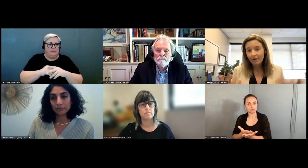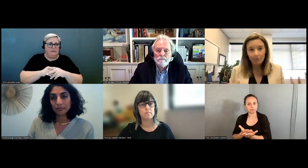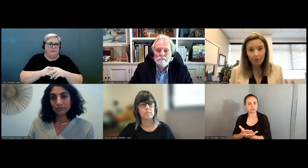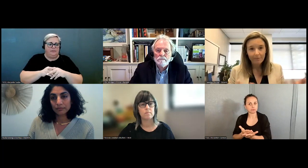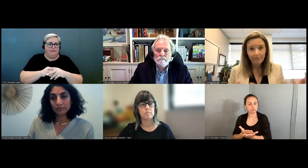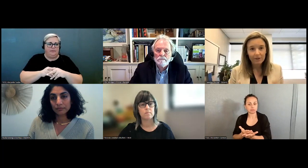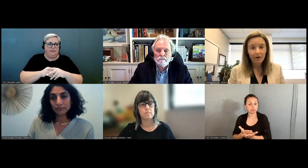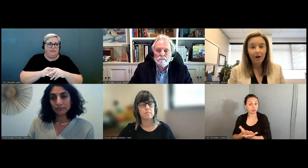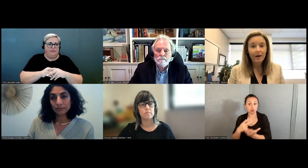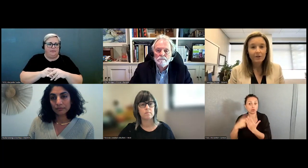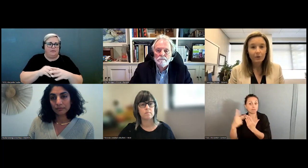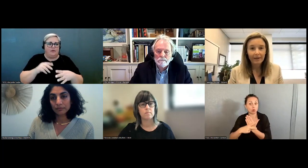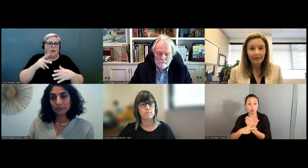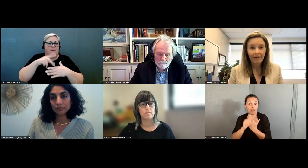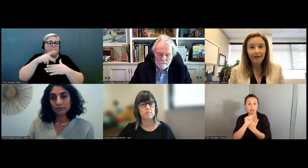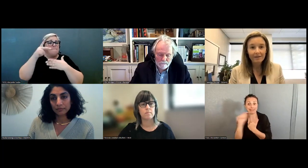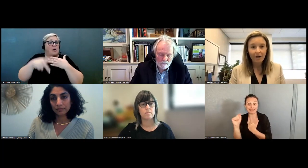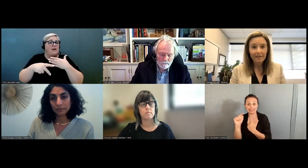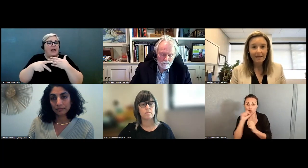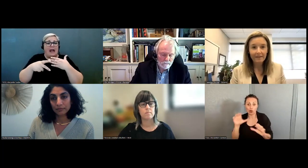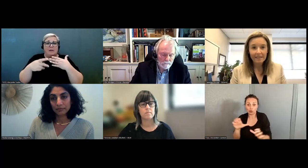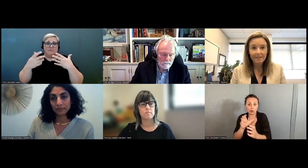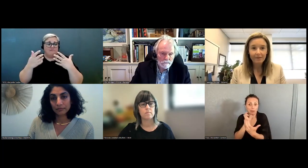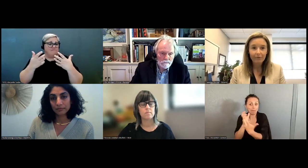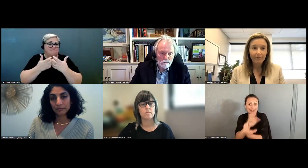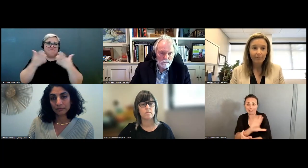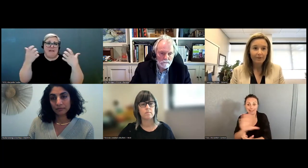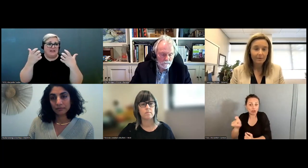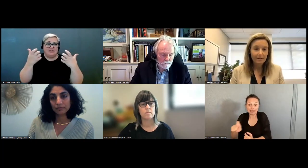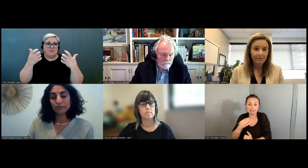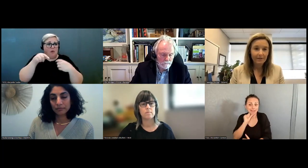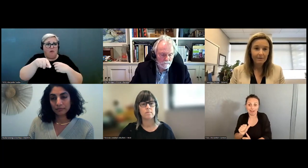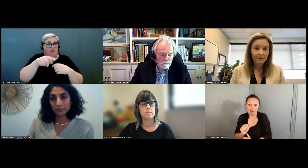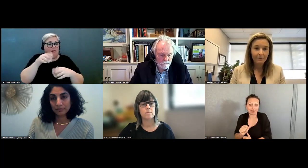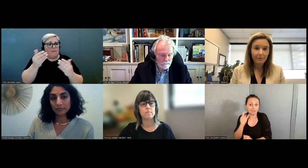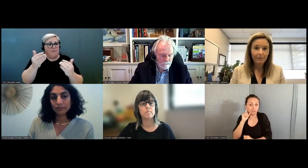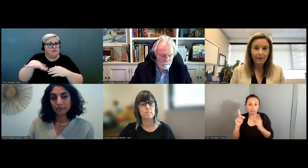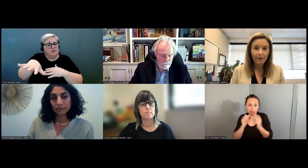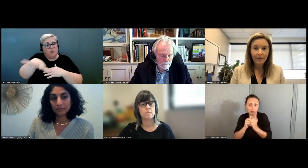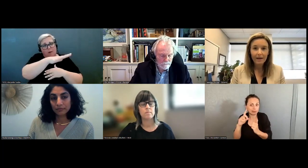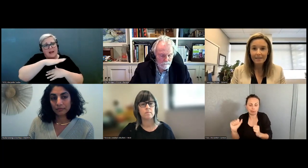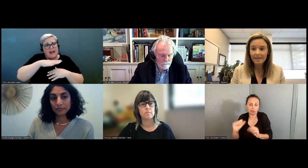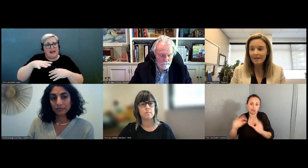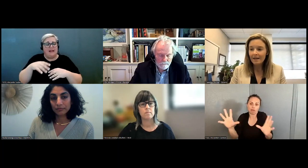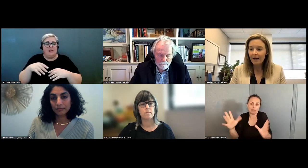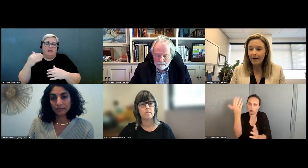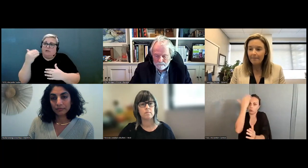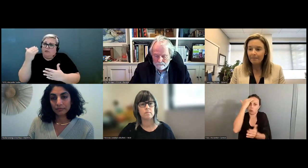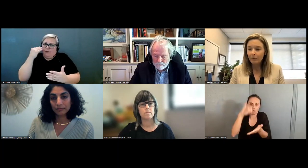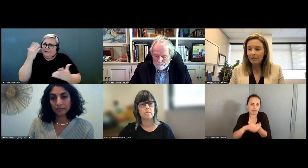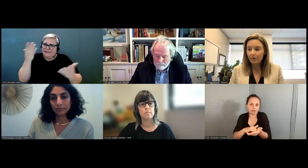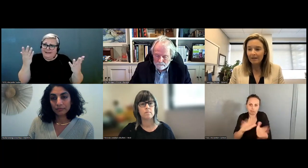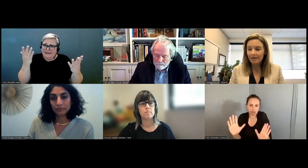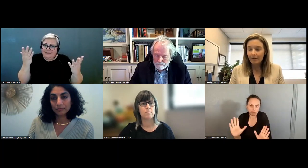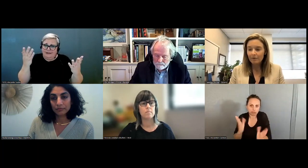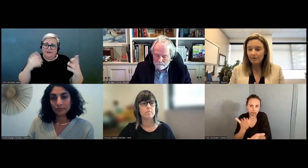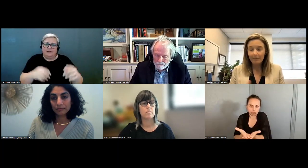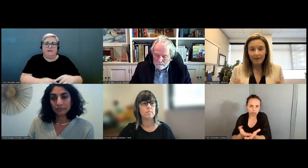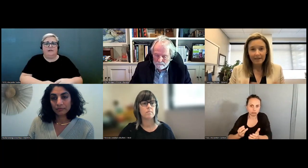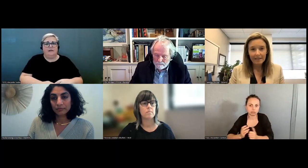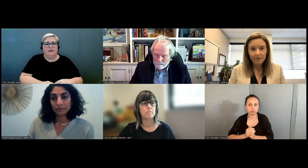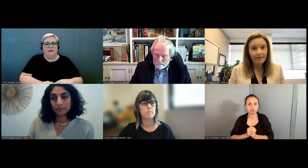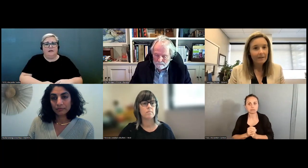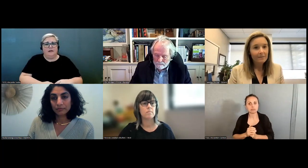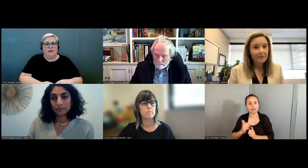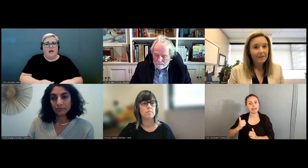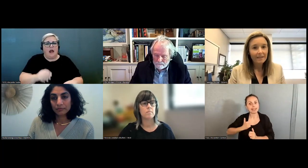by and large, our programs just are not doing that, not meeting the needs of persons with disabilities. We know that. We know that from